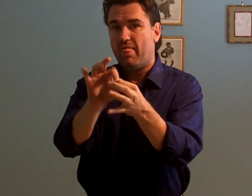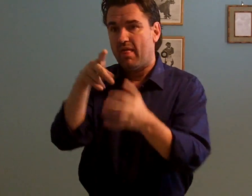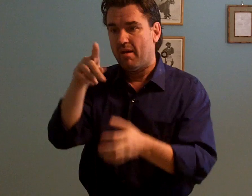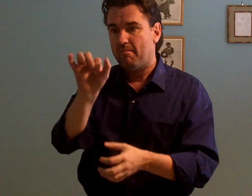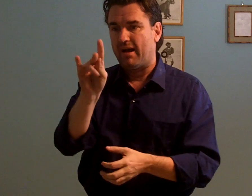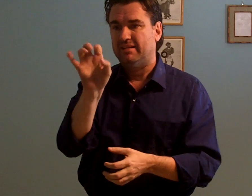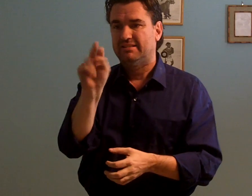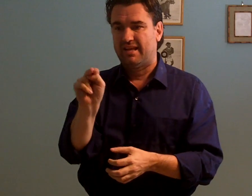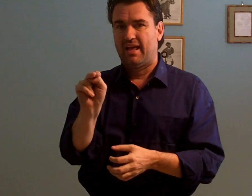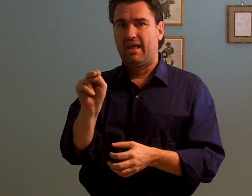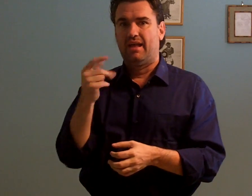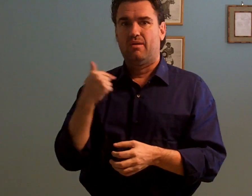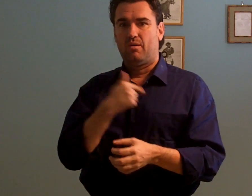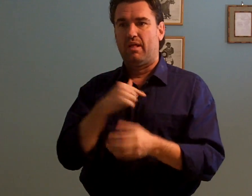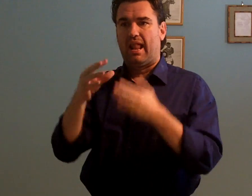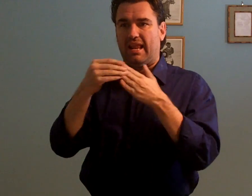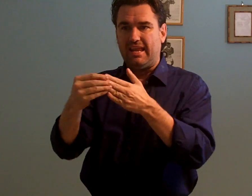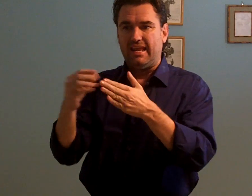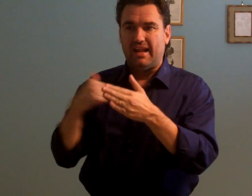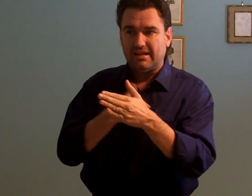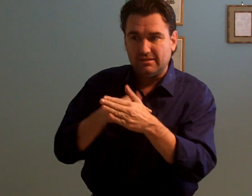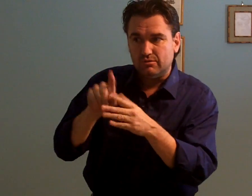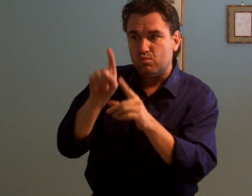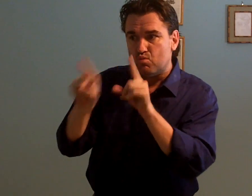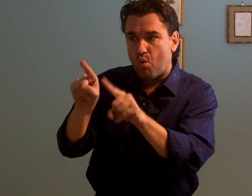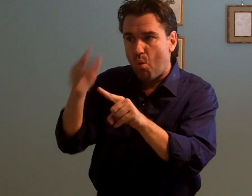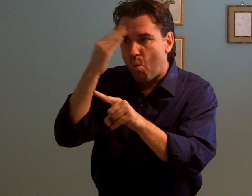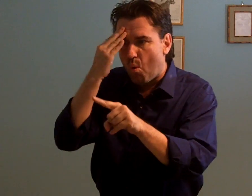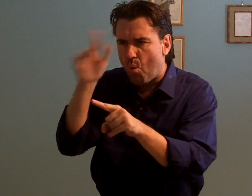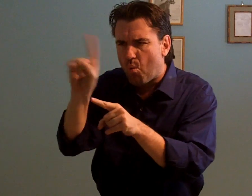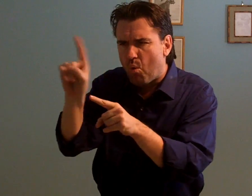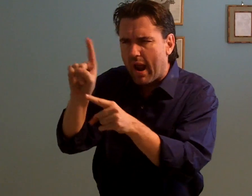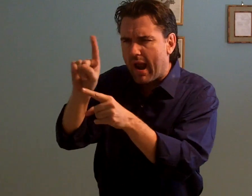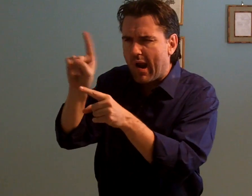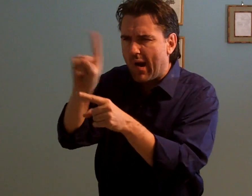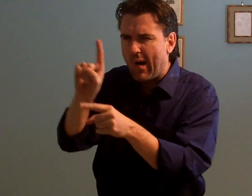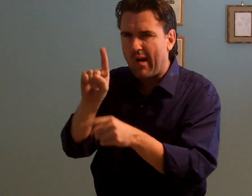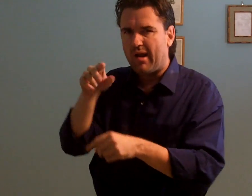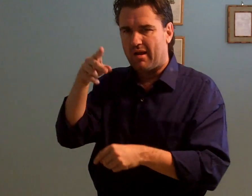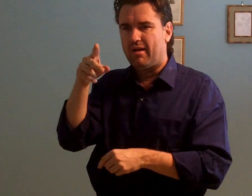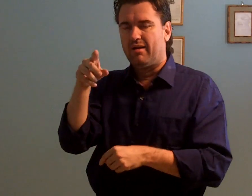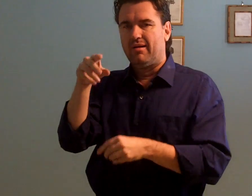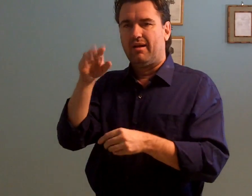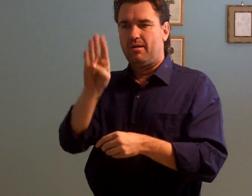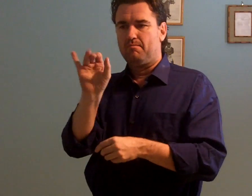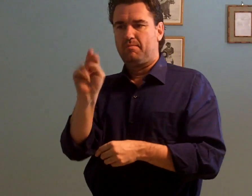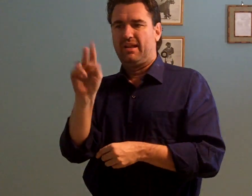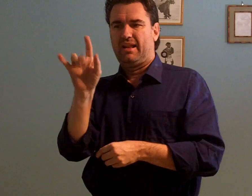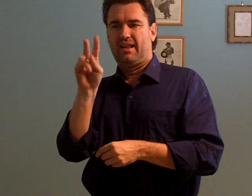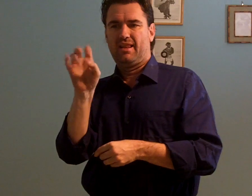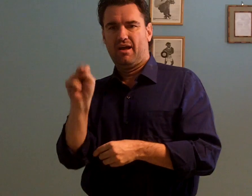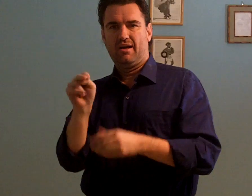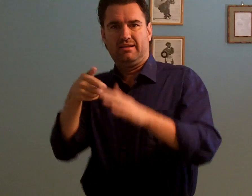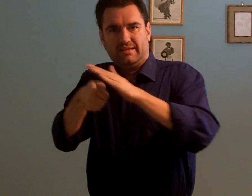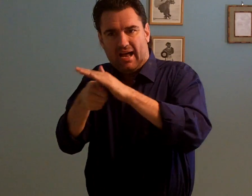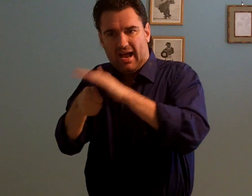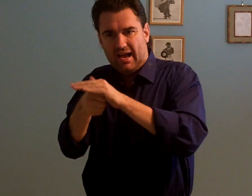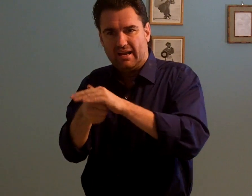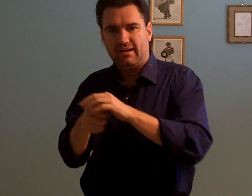and the compound where he was hiding. Indeed, bin Laden had declared war against Pakistan as well and ordered attacks against